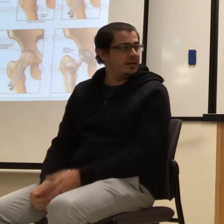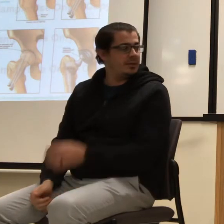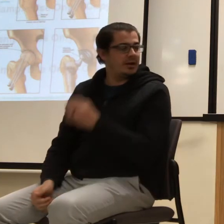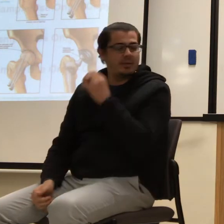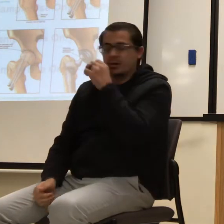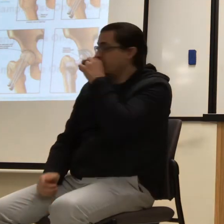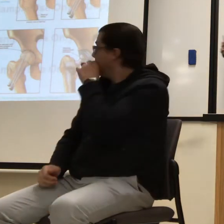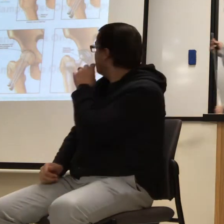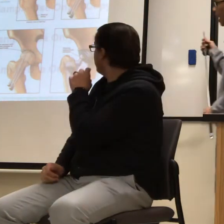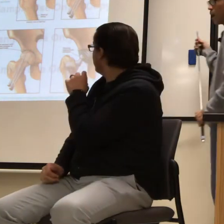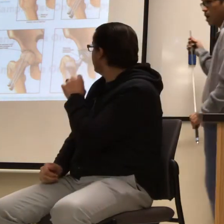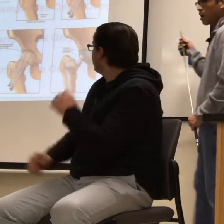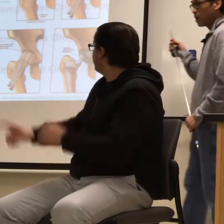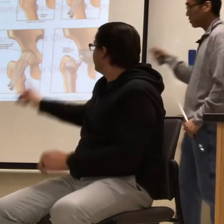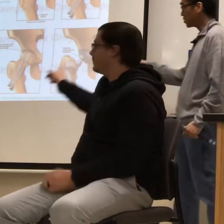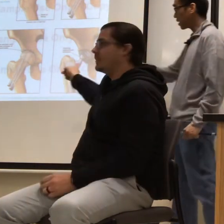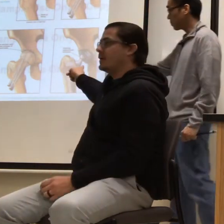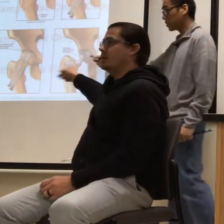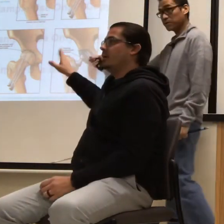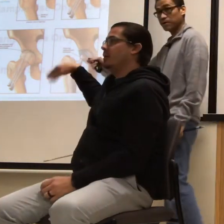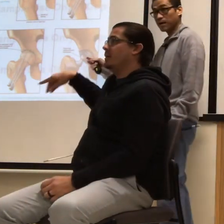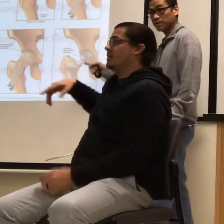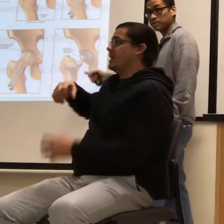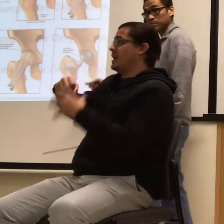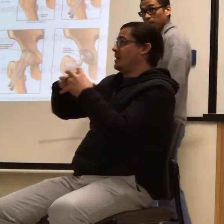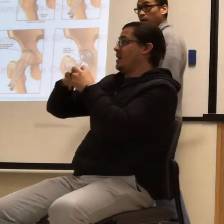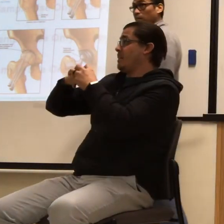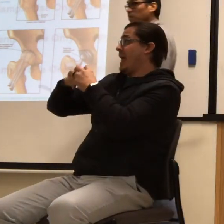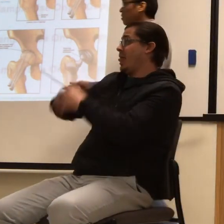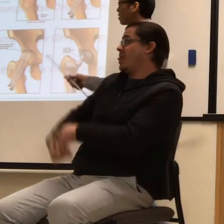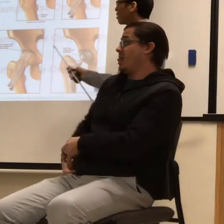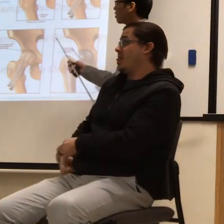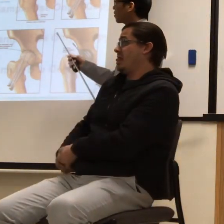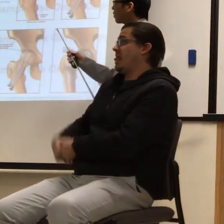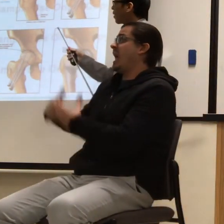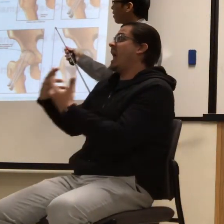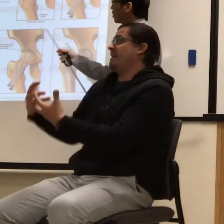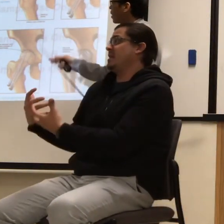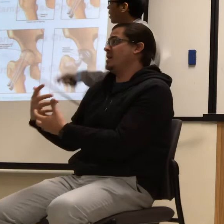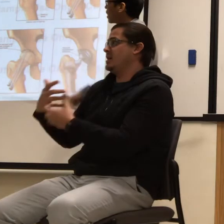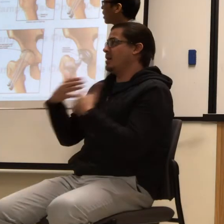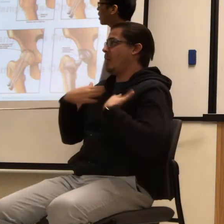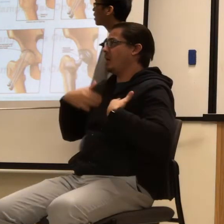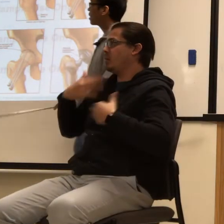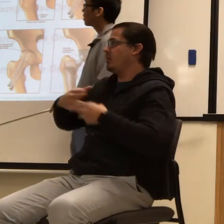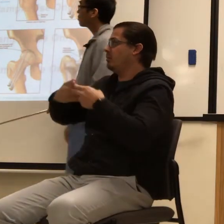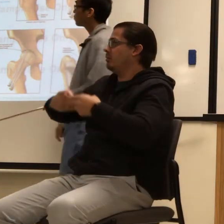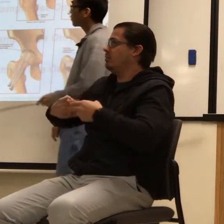Are they made out of metal? yeah, just like the picture indicates, they are. They're very heavy.